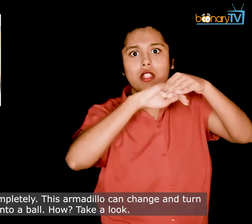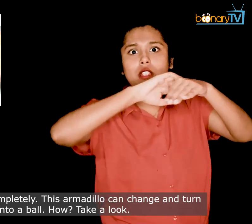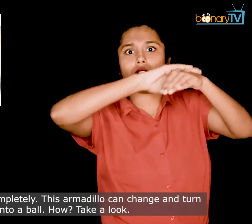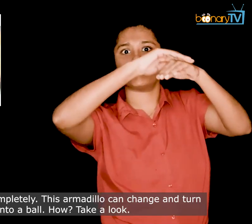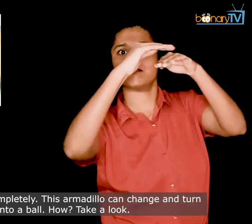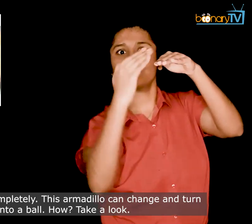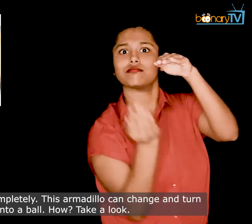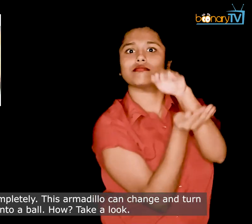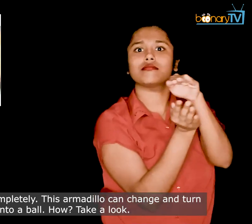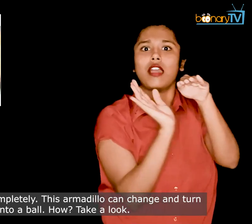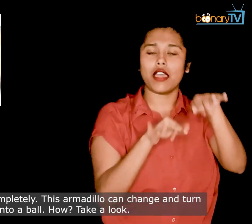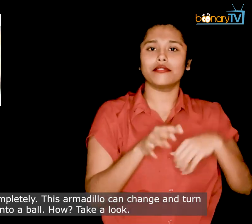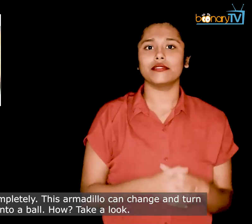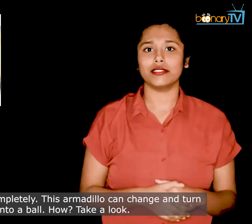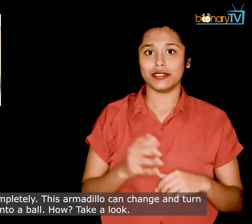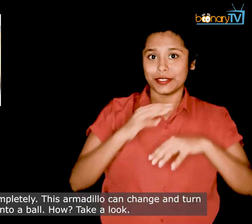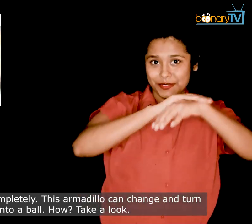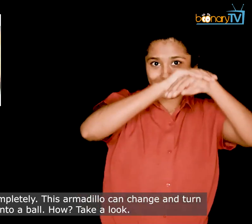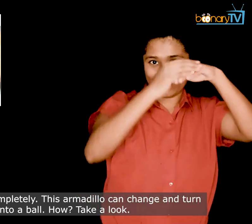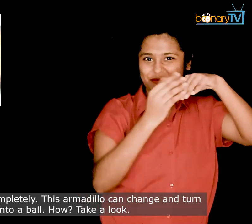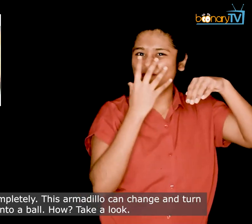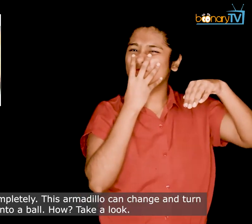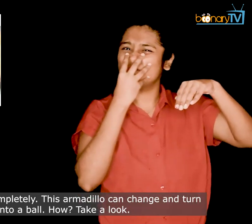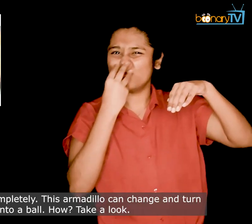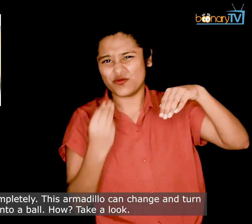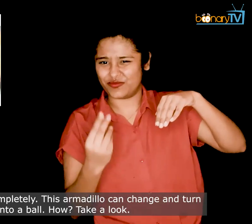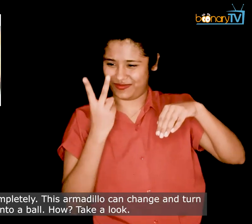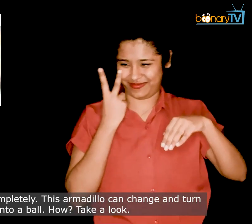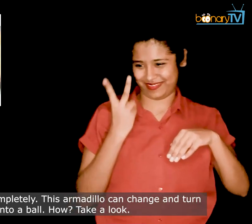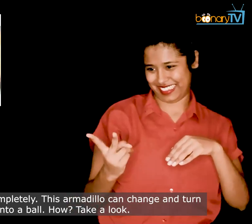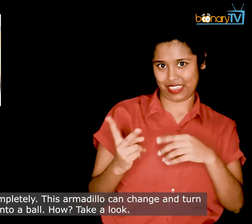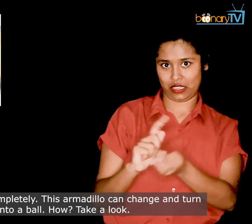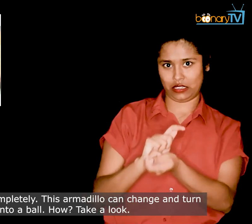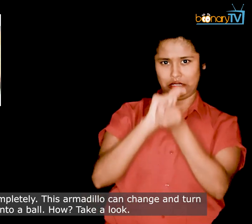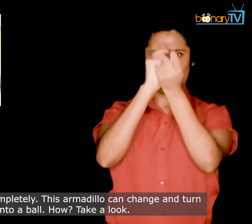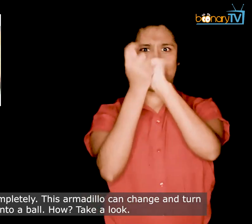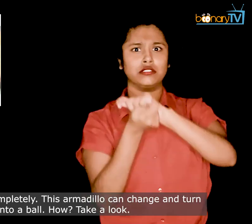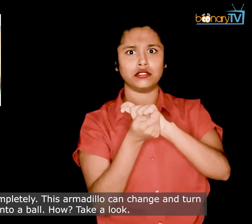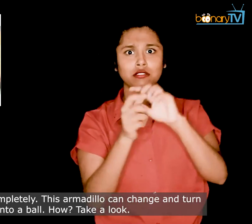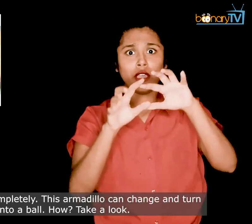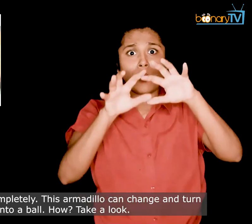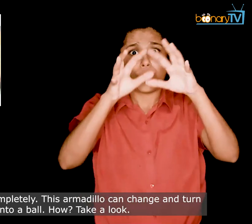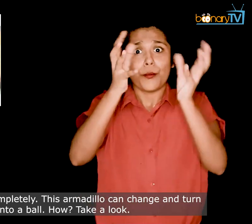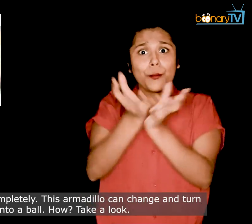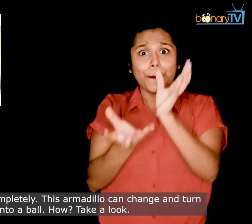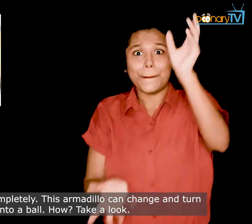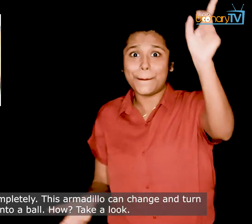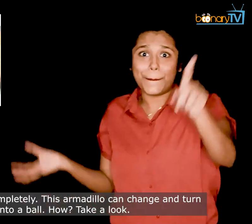completely. This armadillo can change and turn itself into a ball.